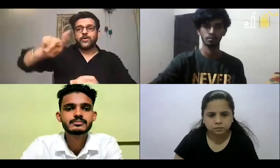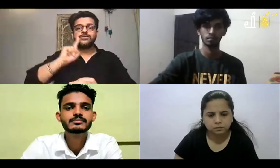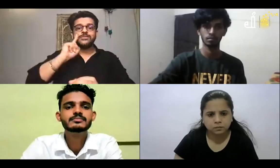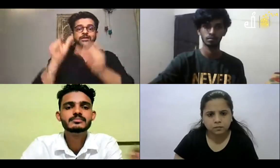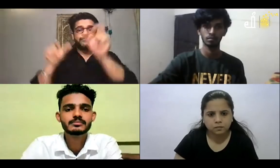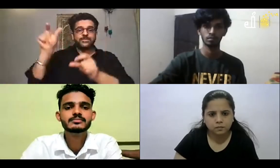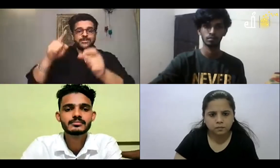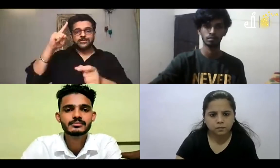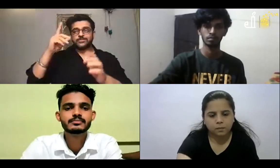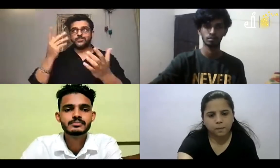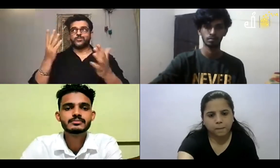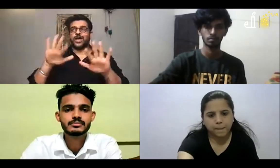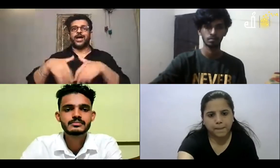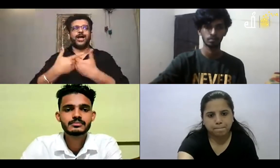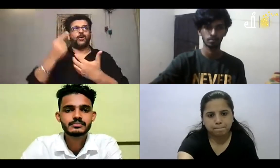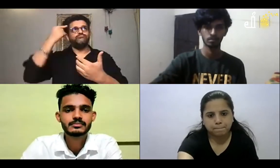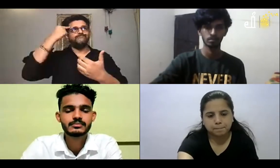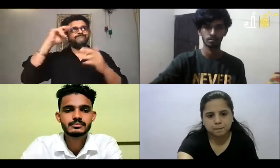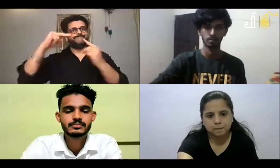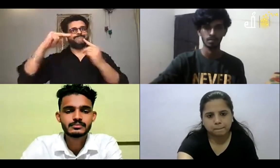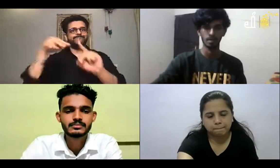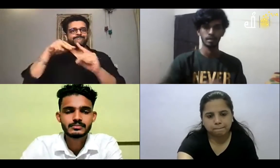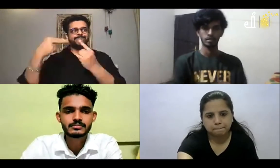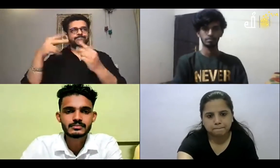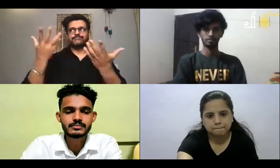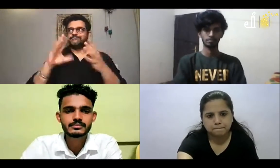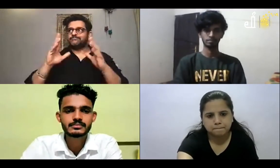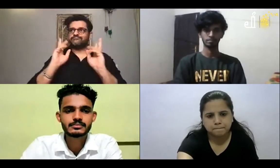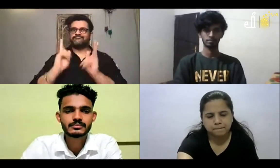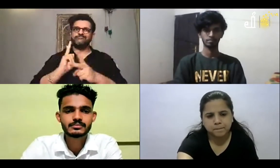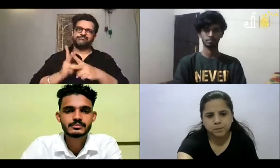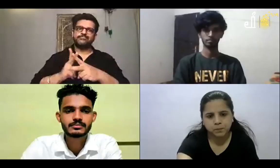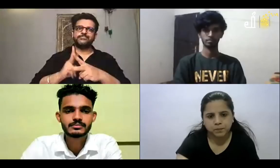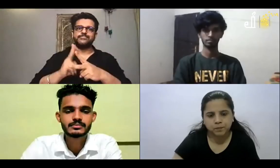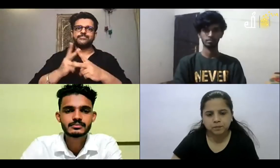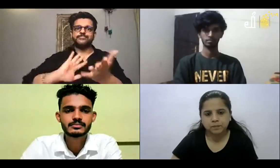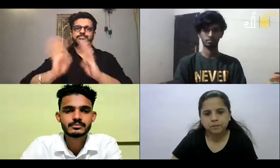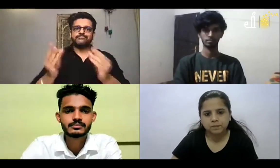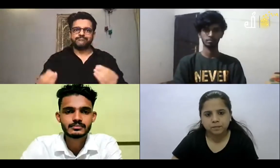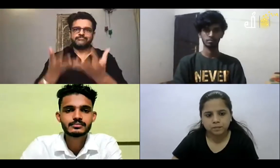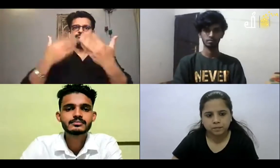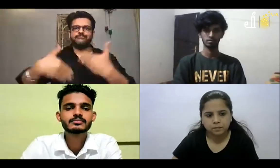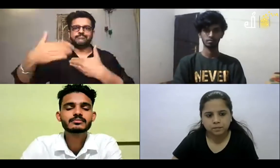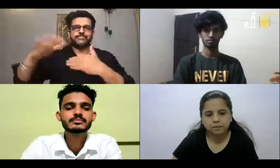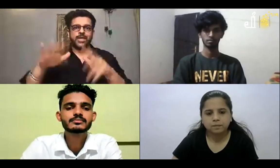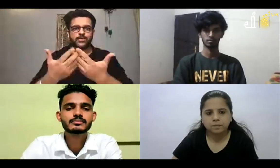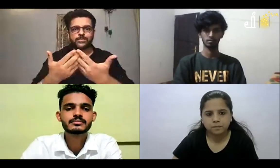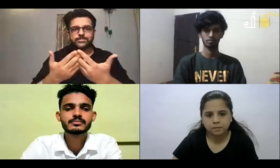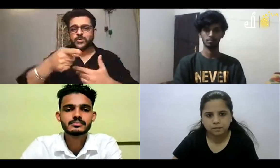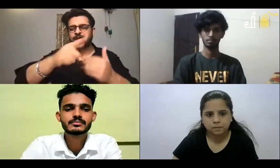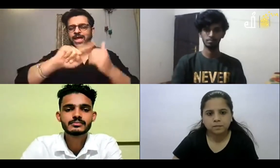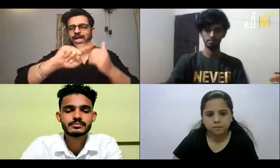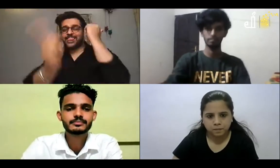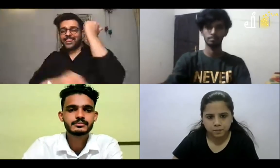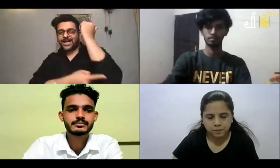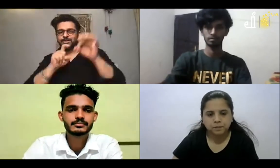is an important question for deaf people, and how they can learn from different perspectives and let sign